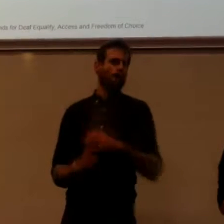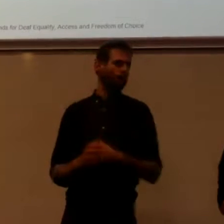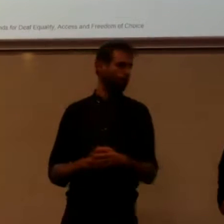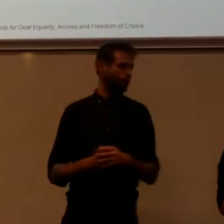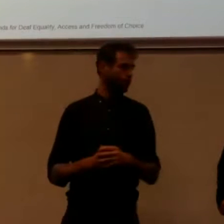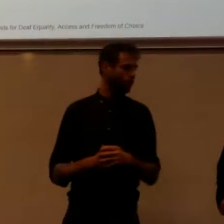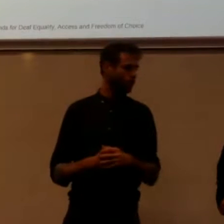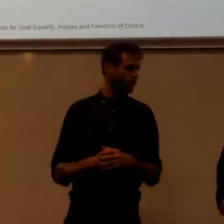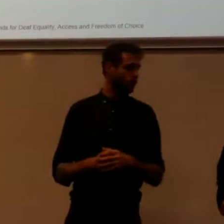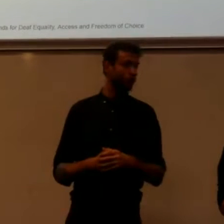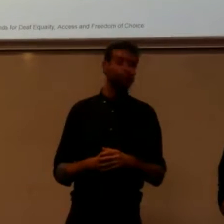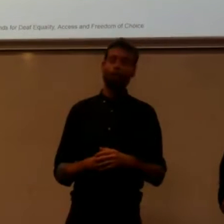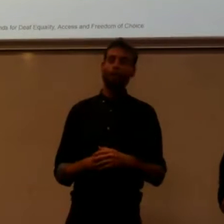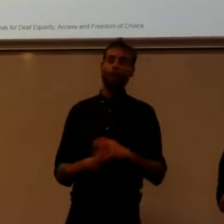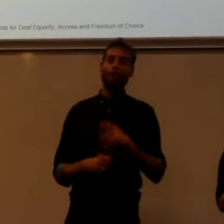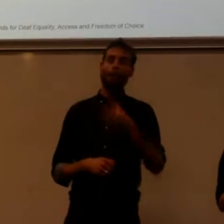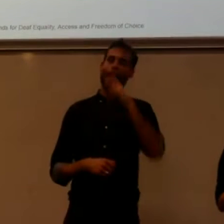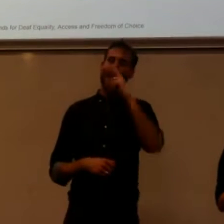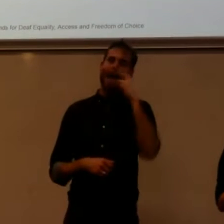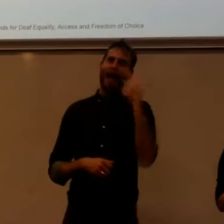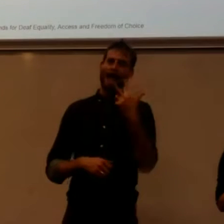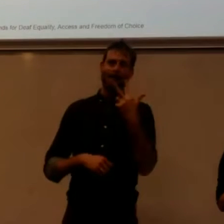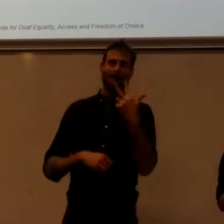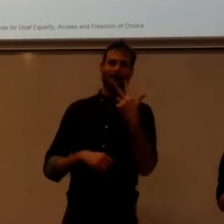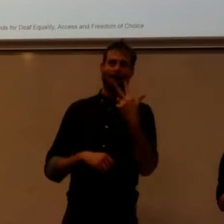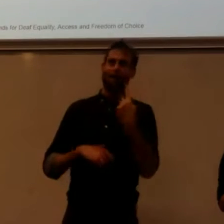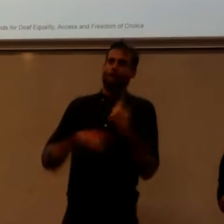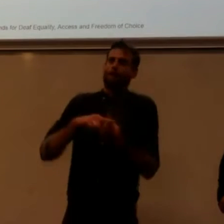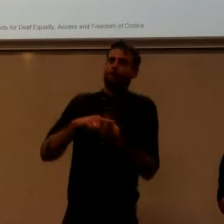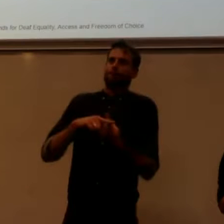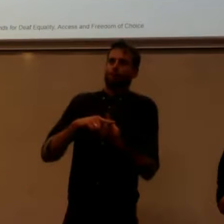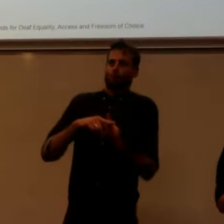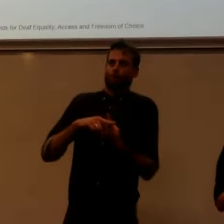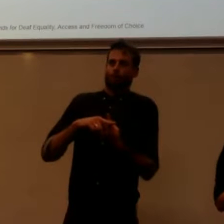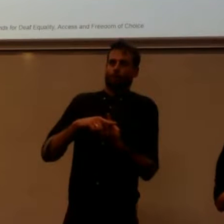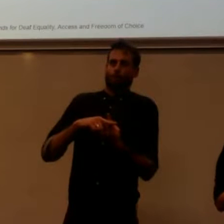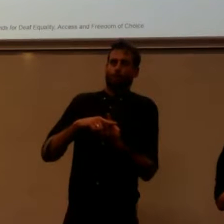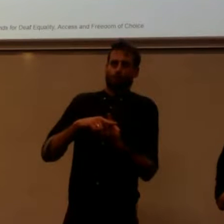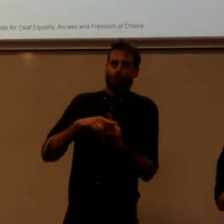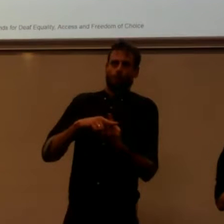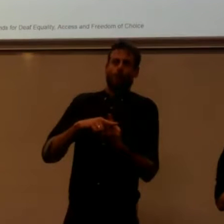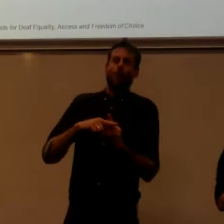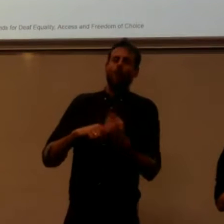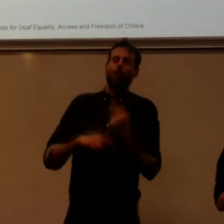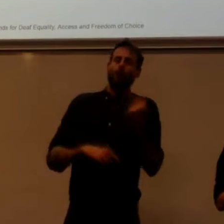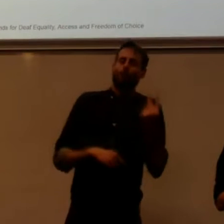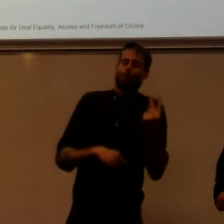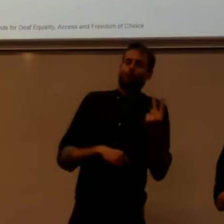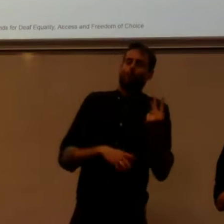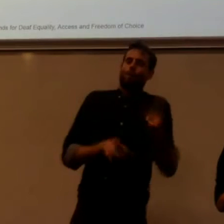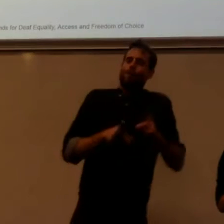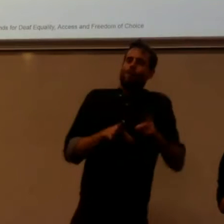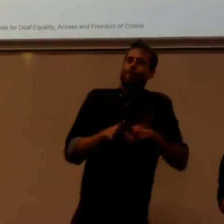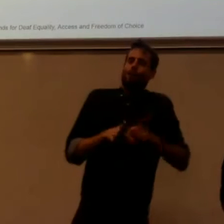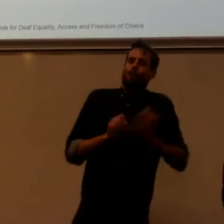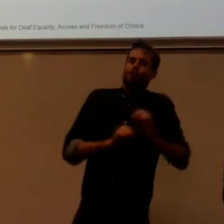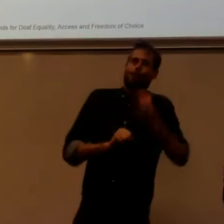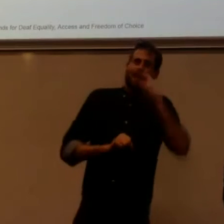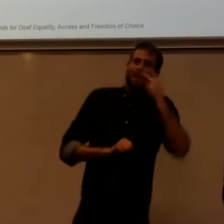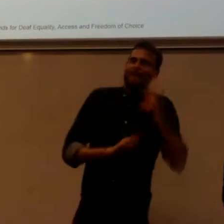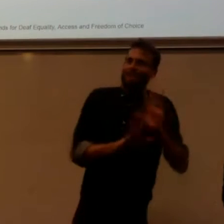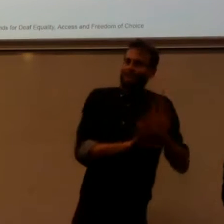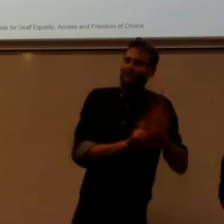They have to be over 18 or 18 or over to apply in this process. Under 18 is going through the separate